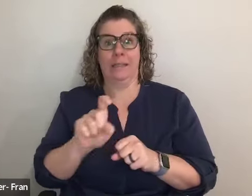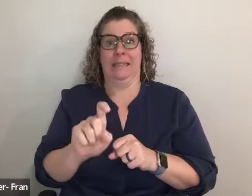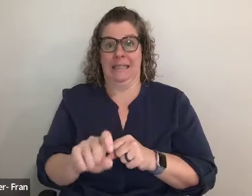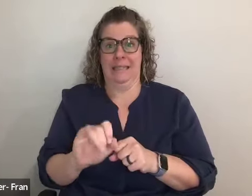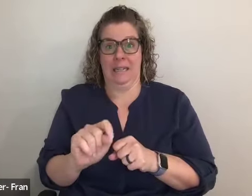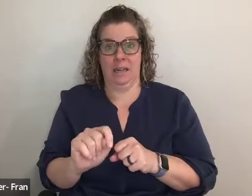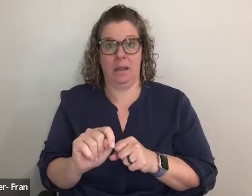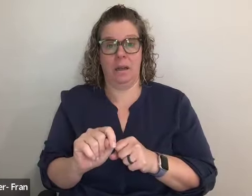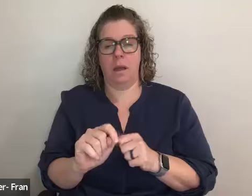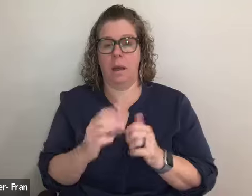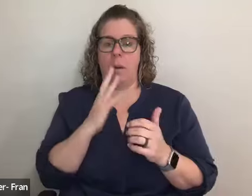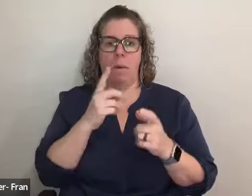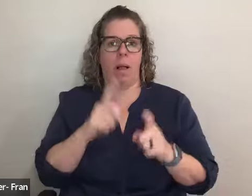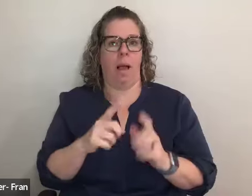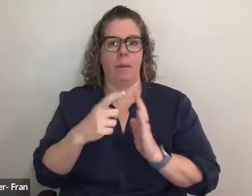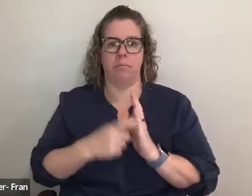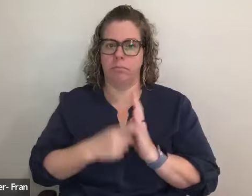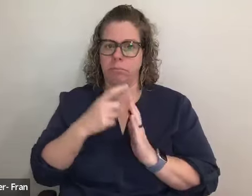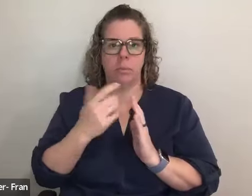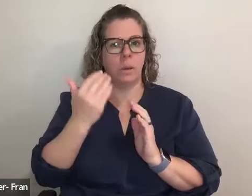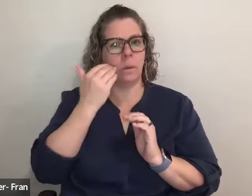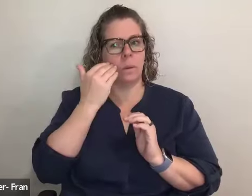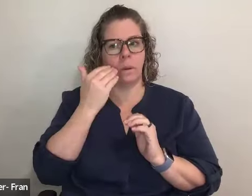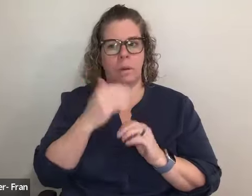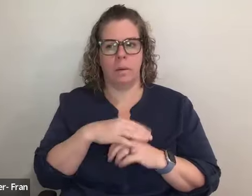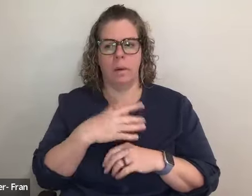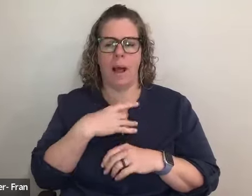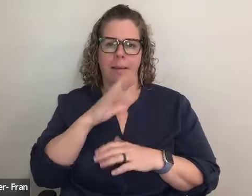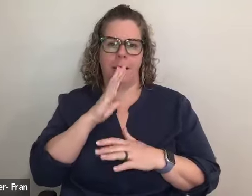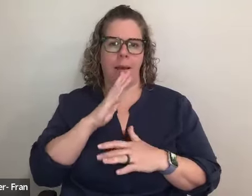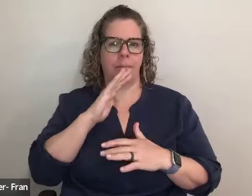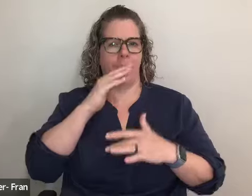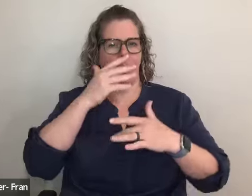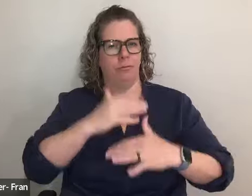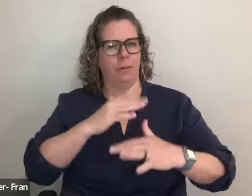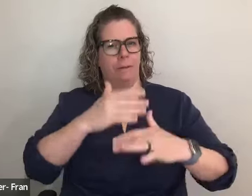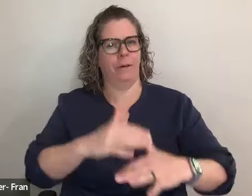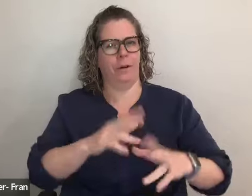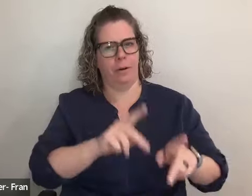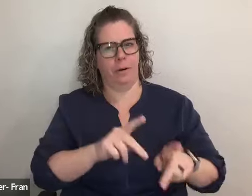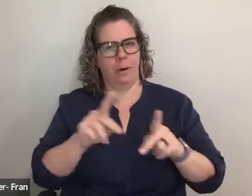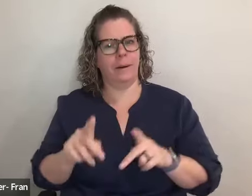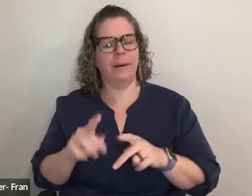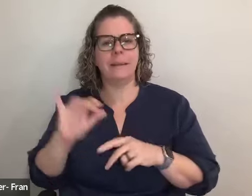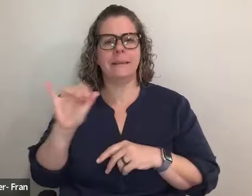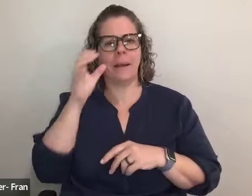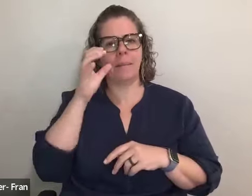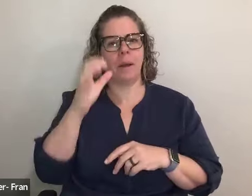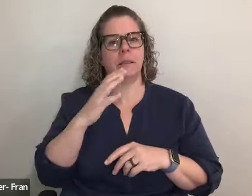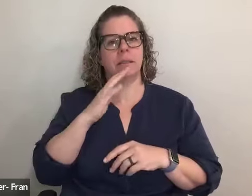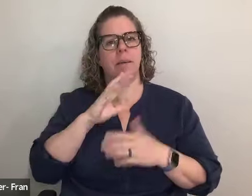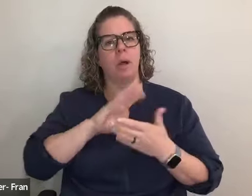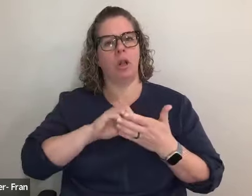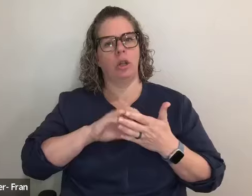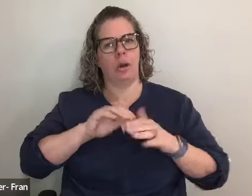lot easier. Again, I love my river analogies. And so it's like learning how to swim in calm water